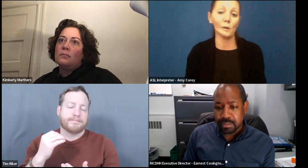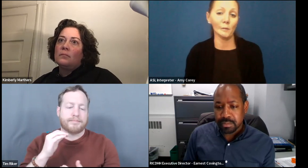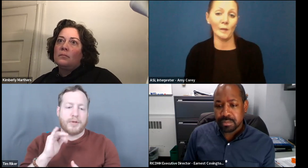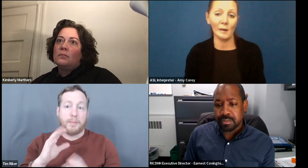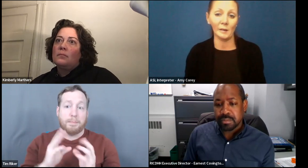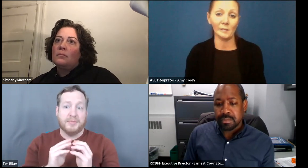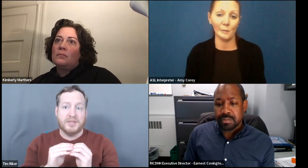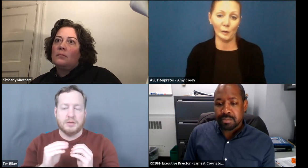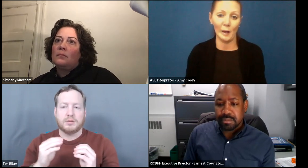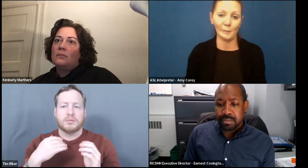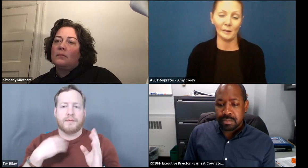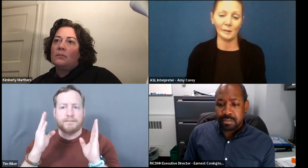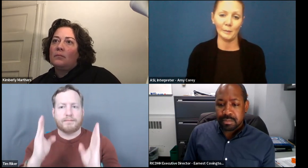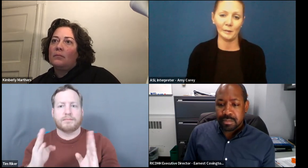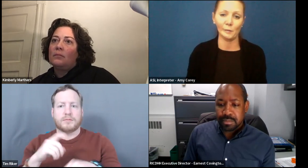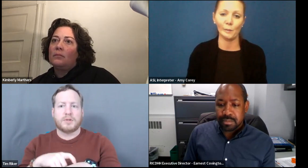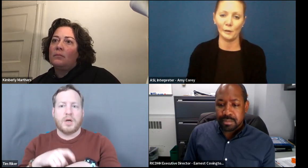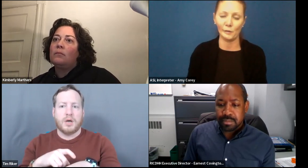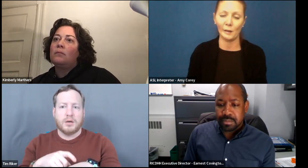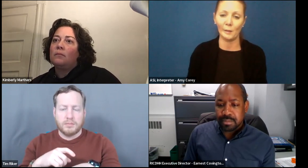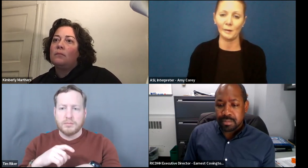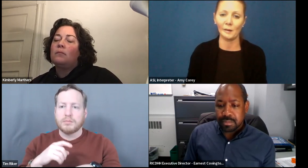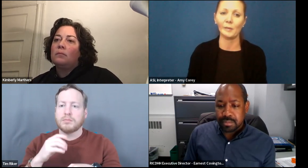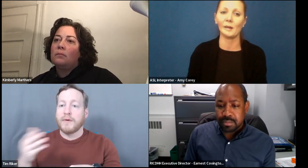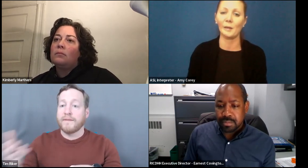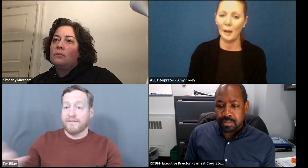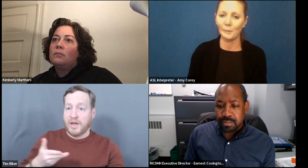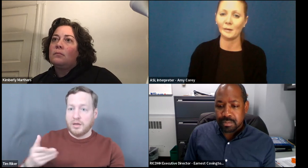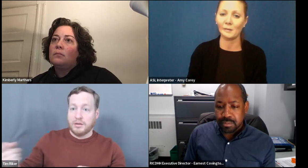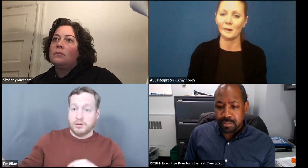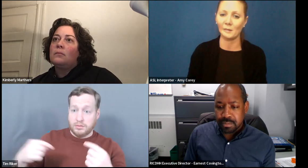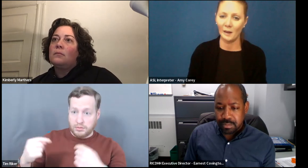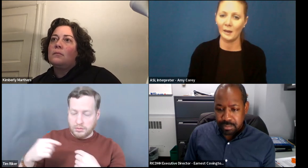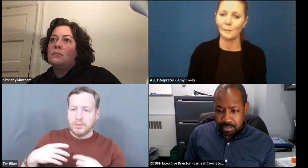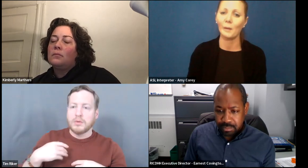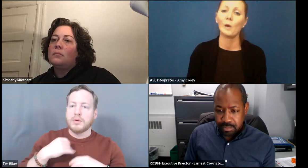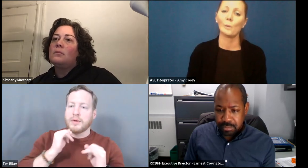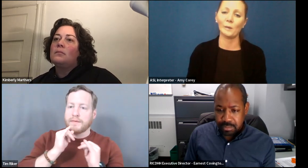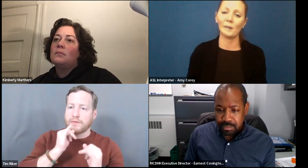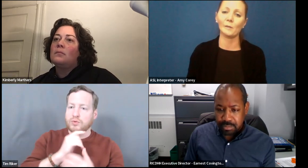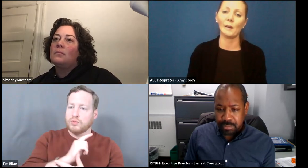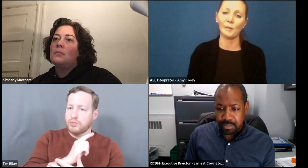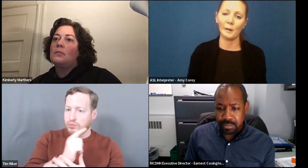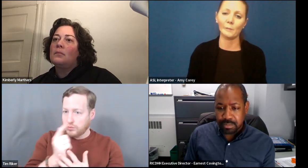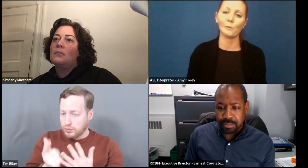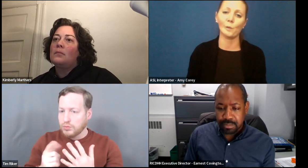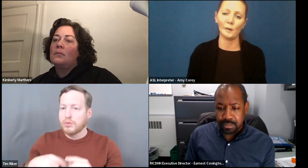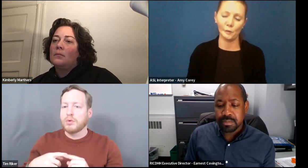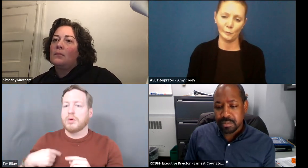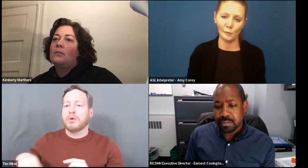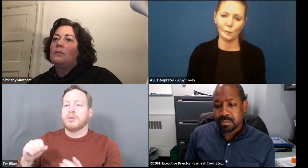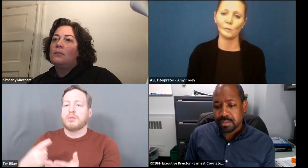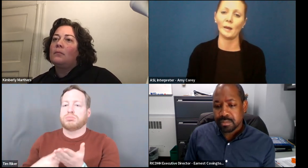we could in fact get several applicants prior to that meeting. And then at that meeting, set a time where we can invite them